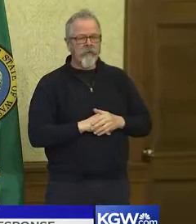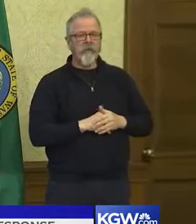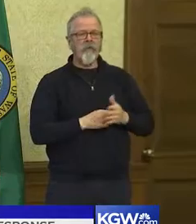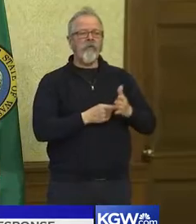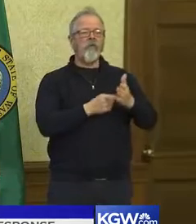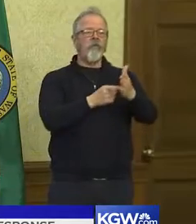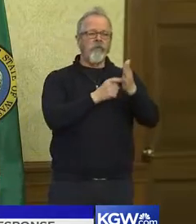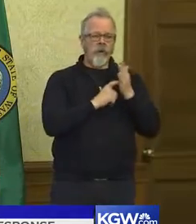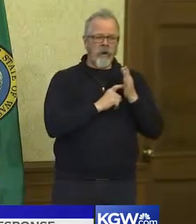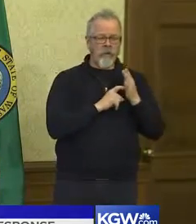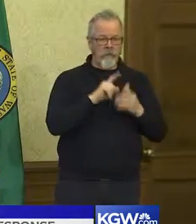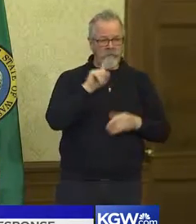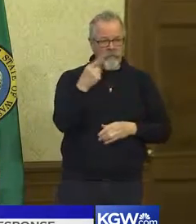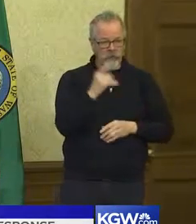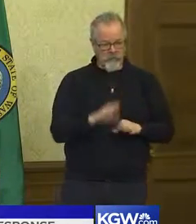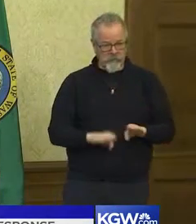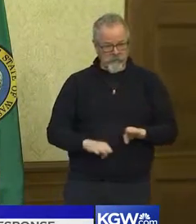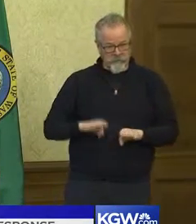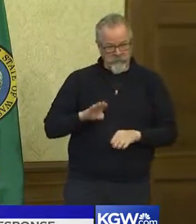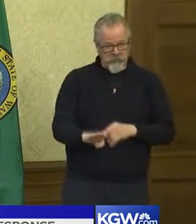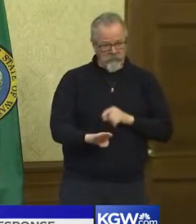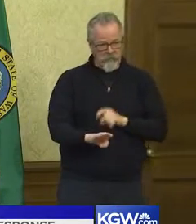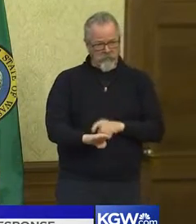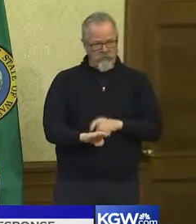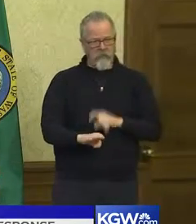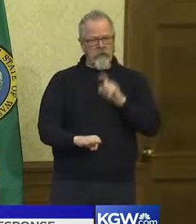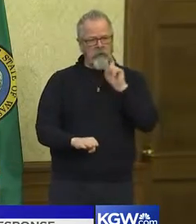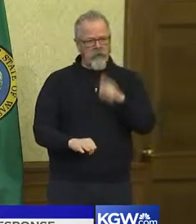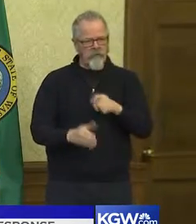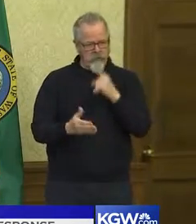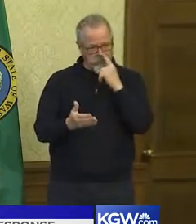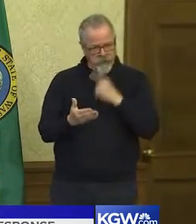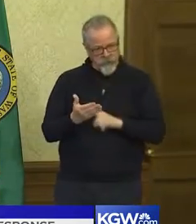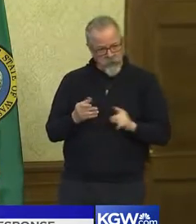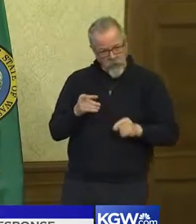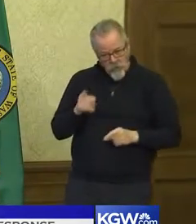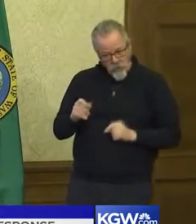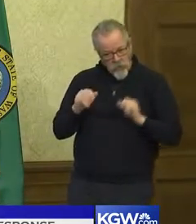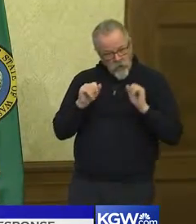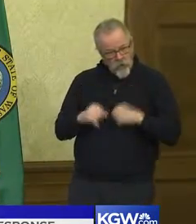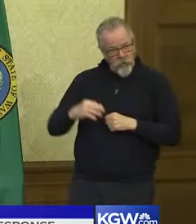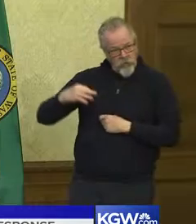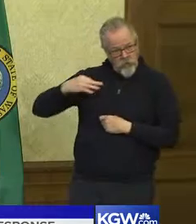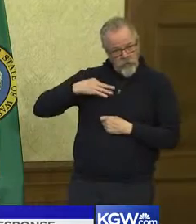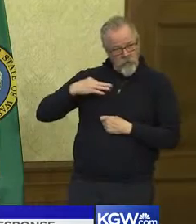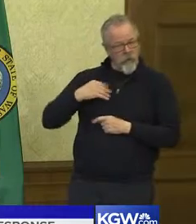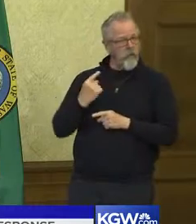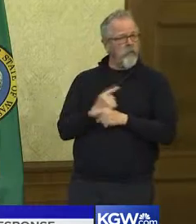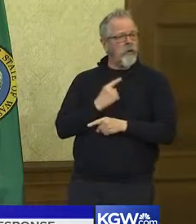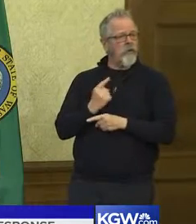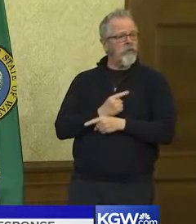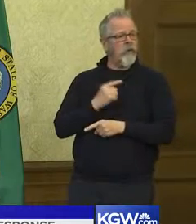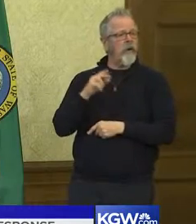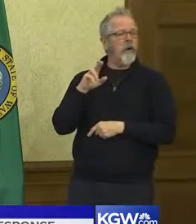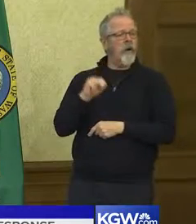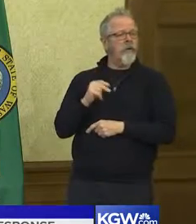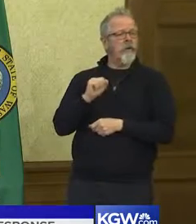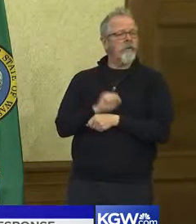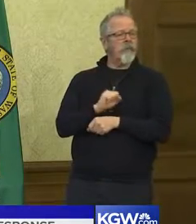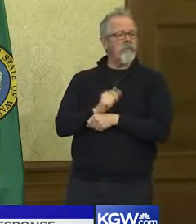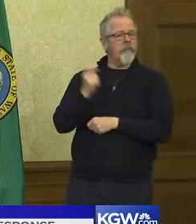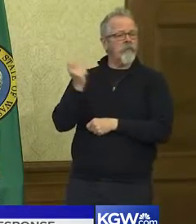insurance program. So what we have done with our experience is to step people through that